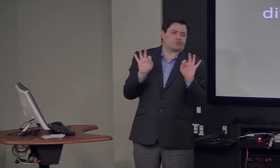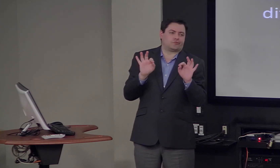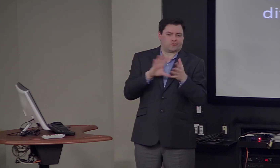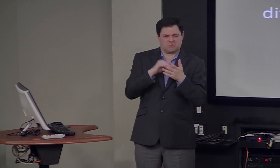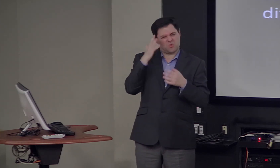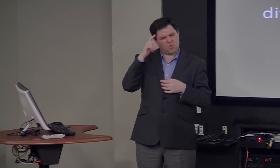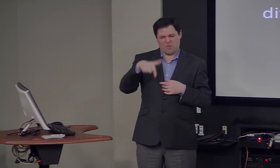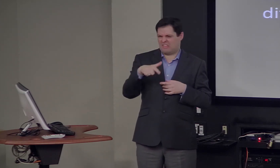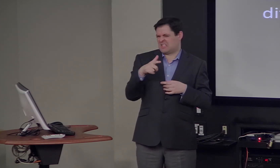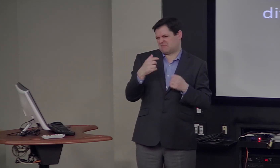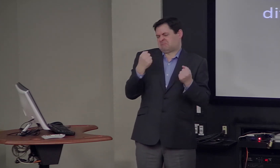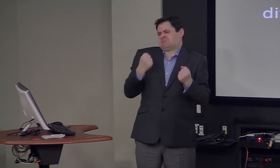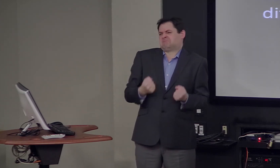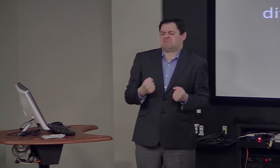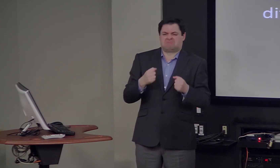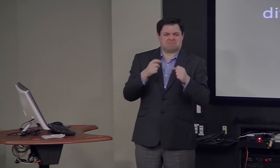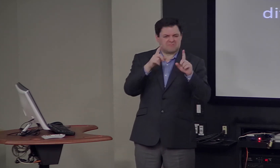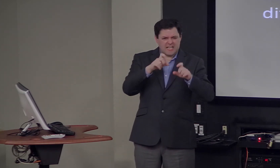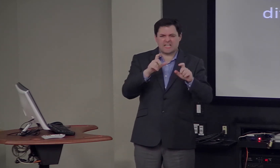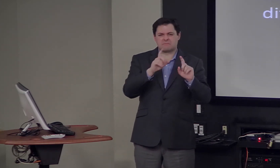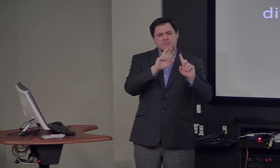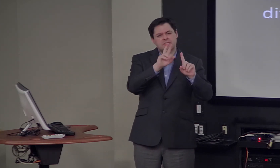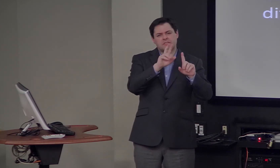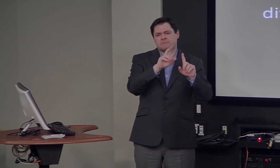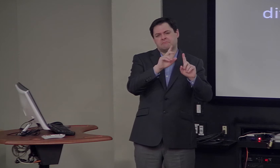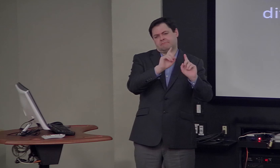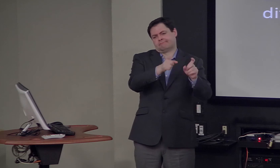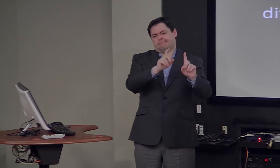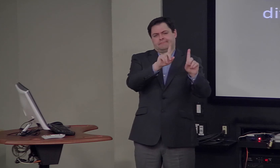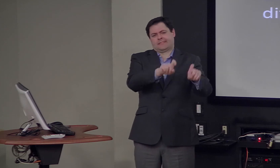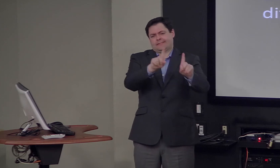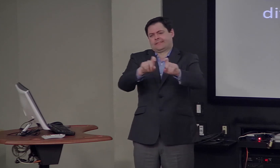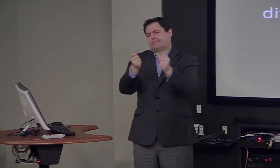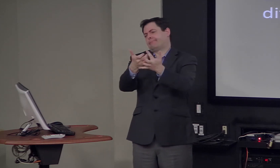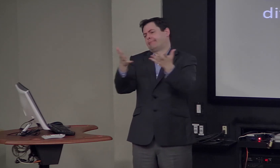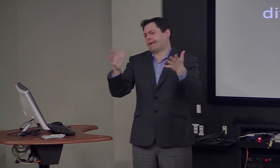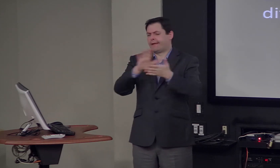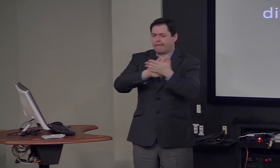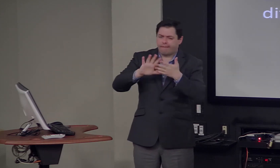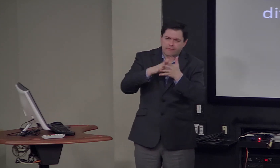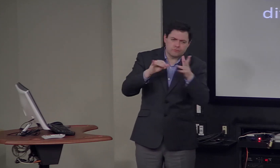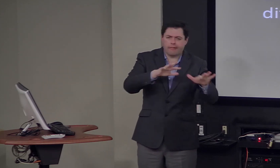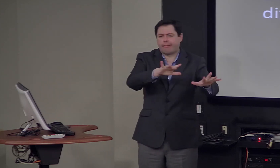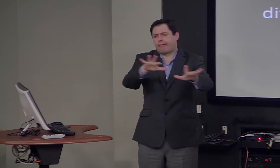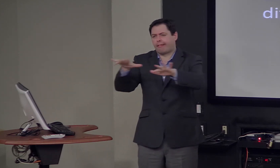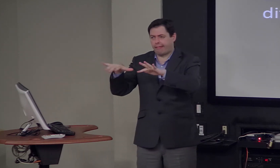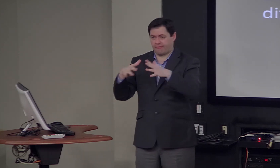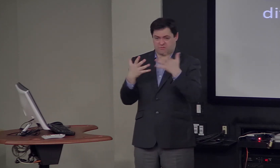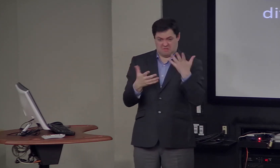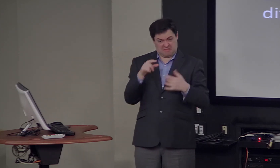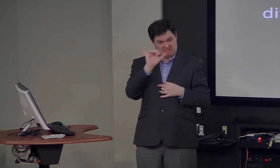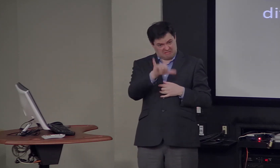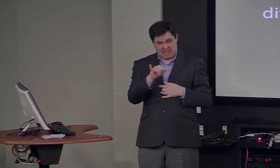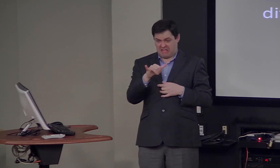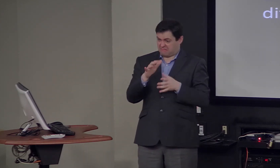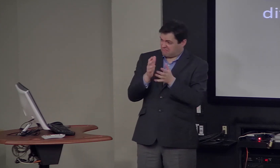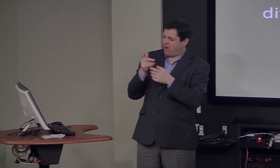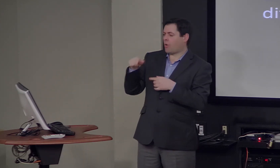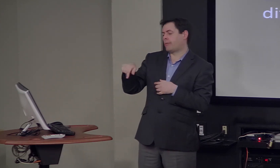were adept at language learning, language acquisition. And so we gave this test, and this test has been given to